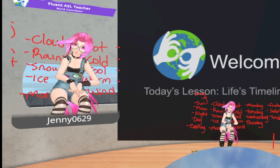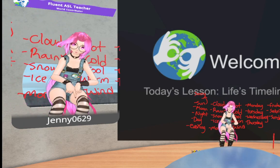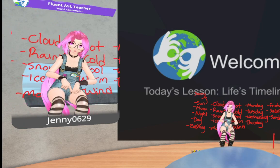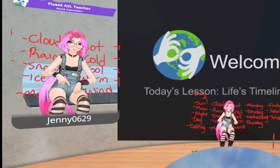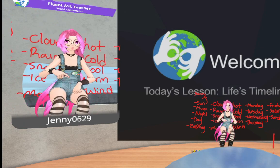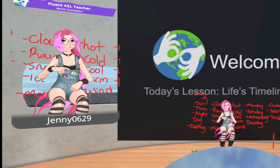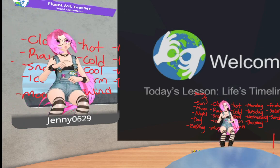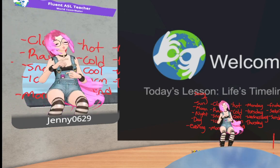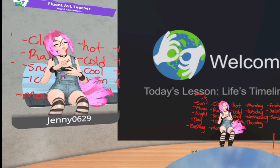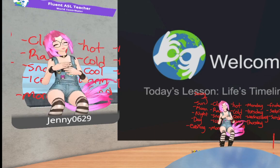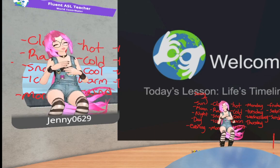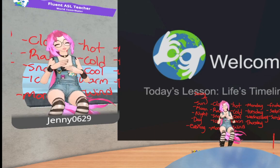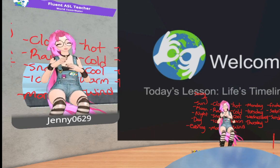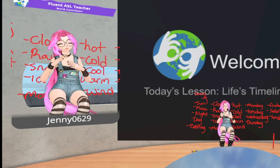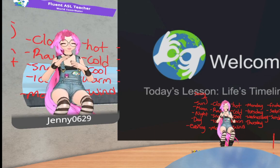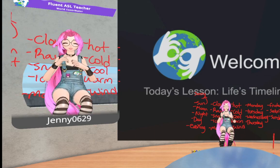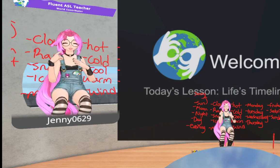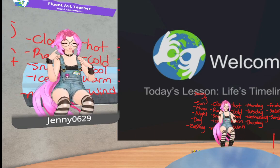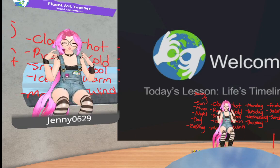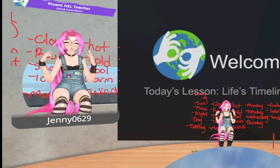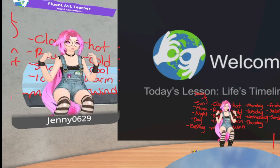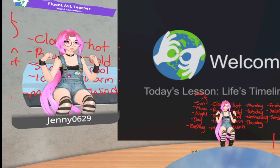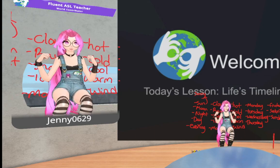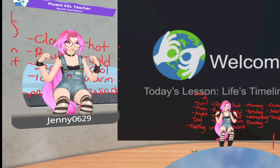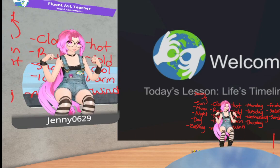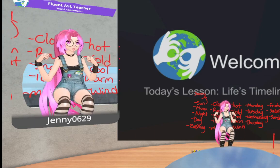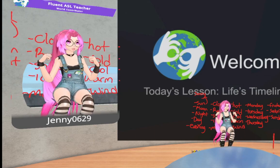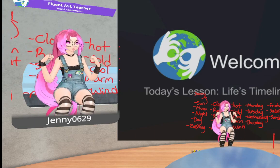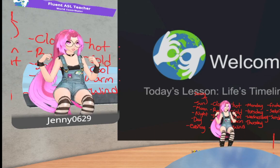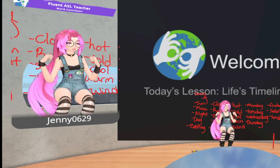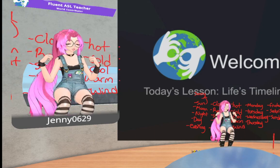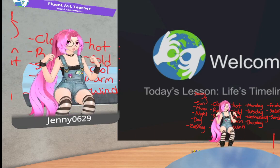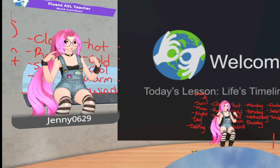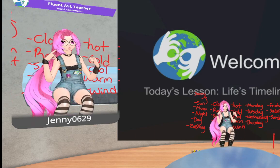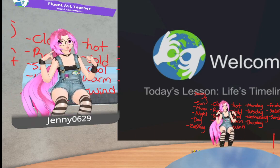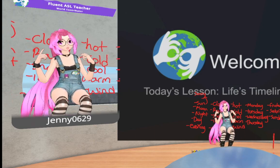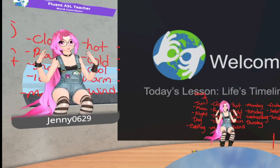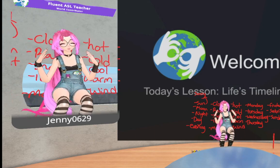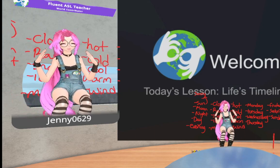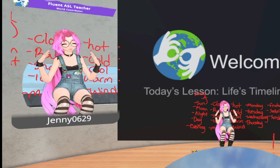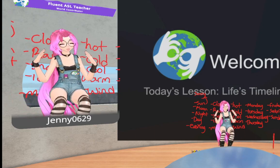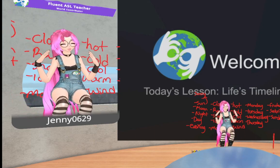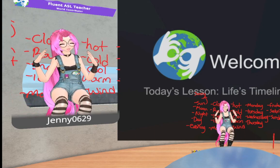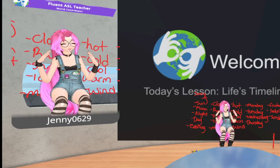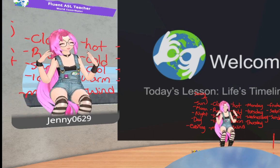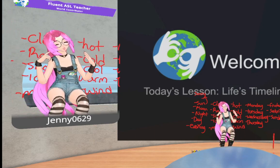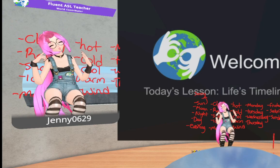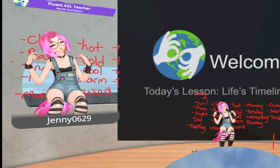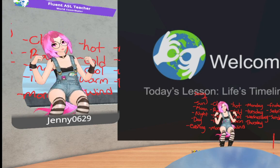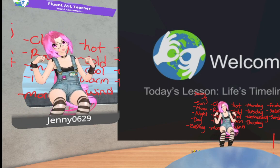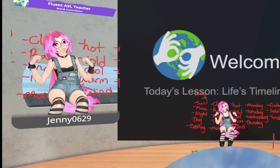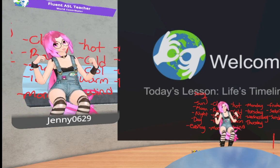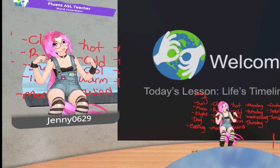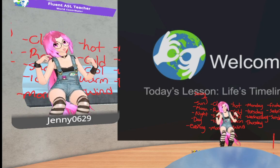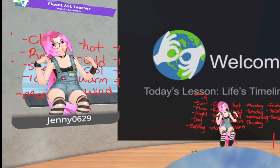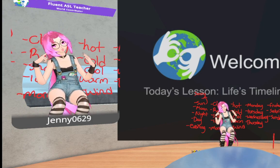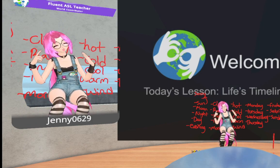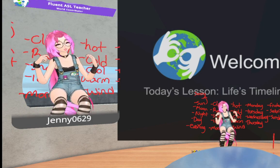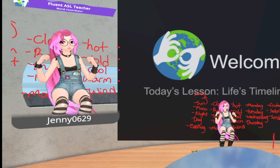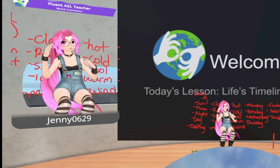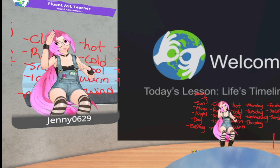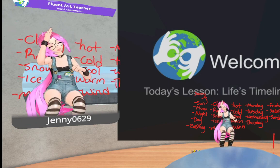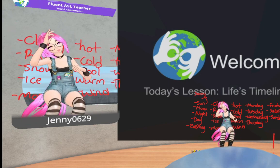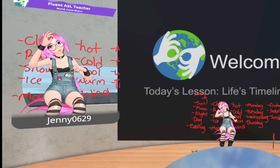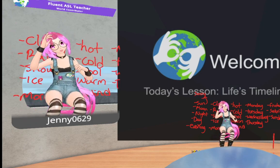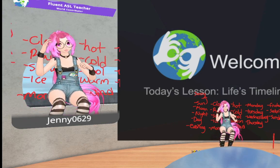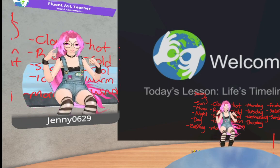this. And for thunder, I've actually seen people just sign loud for thunder or sound for thunder, just describing a loud